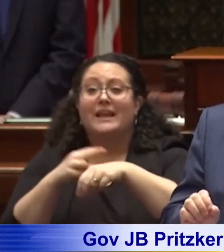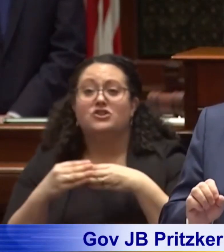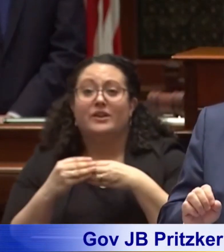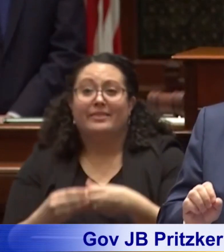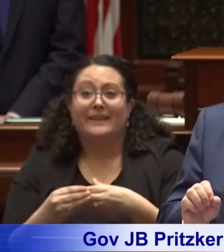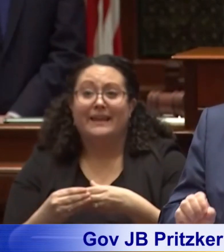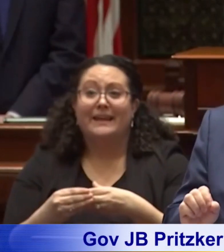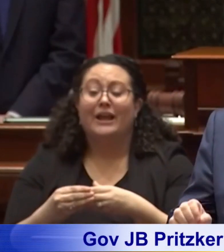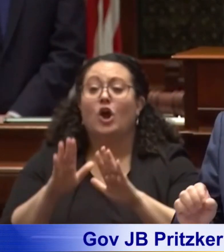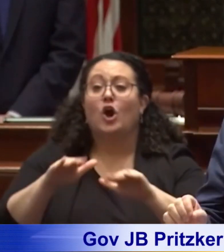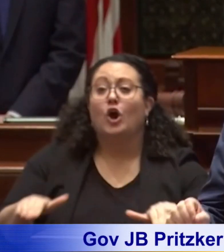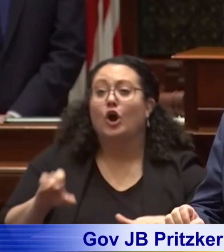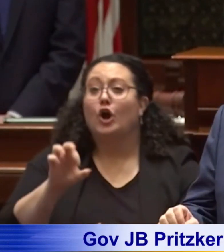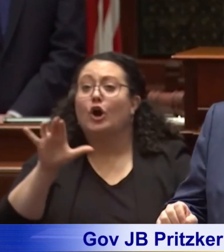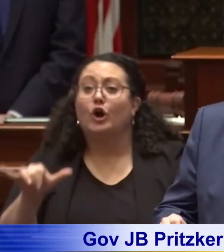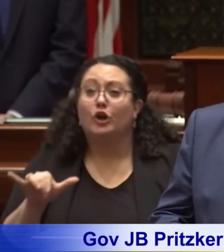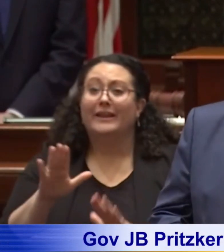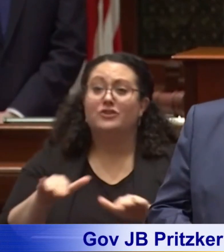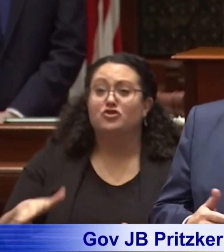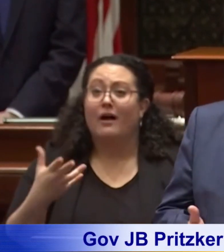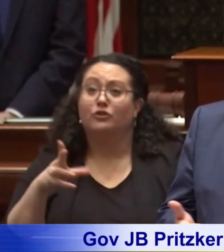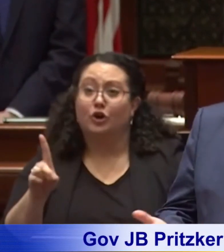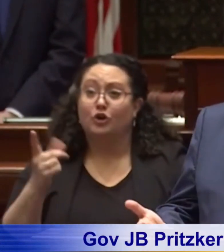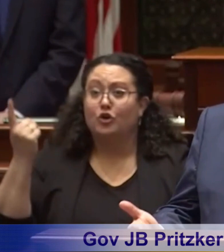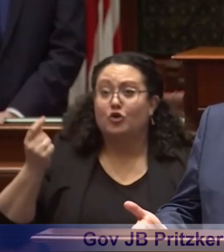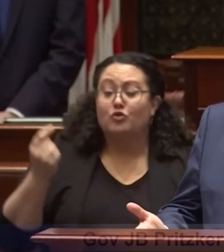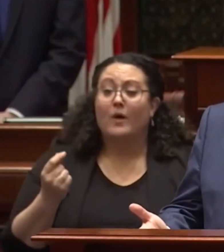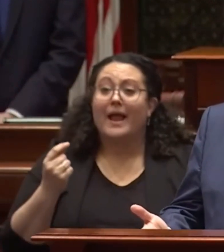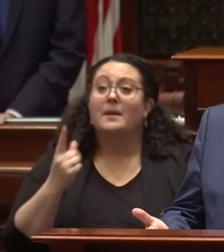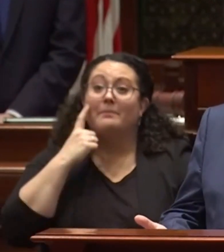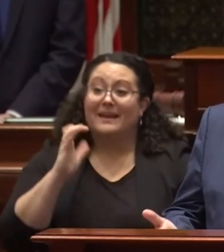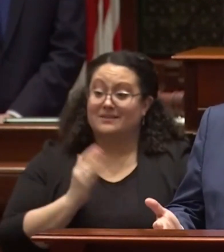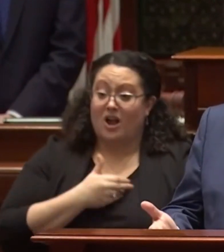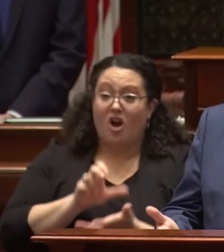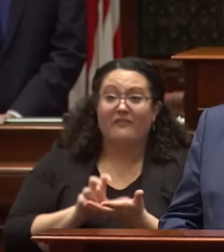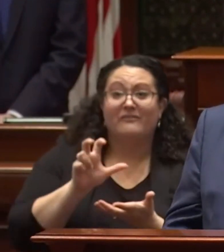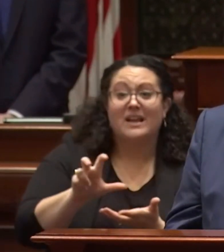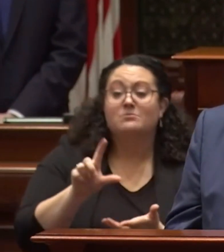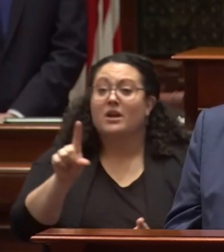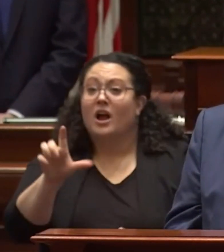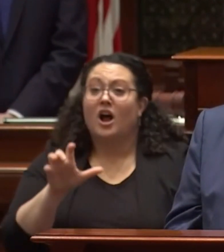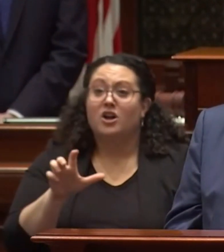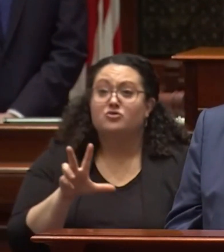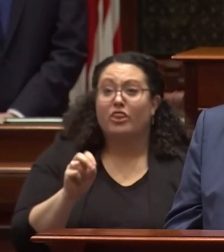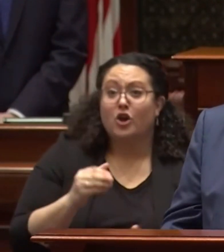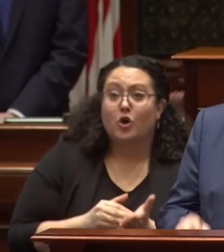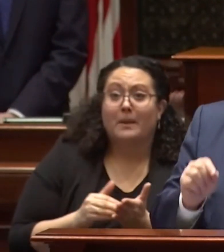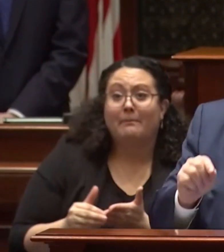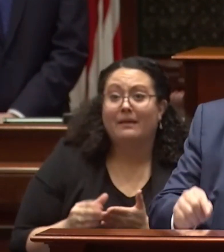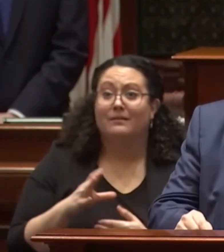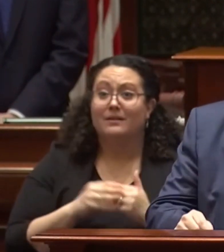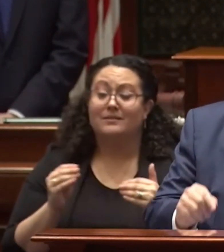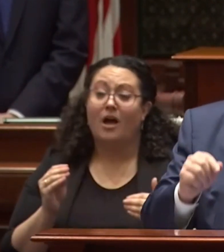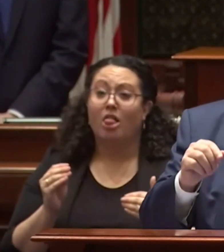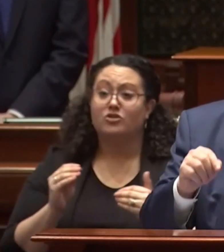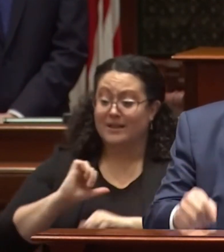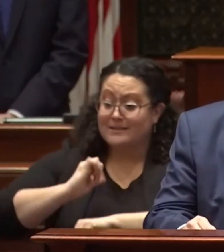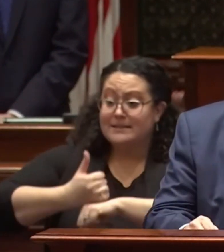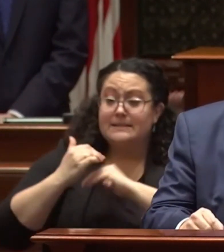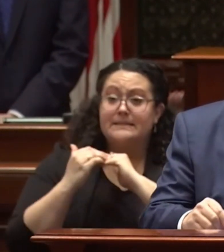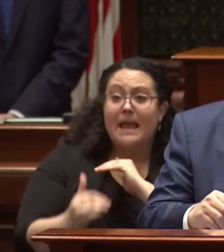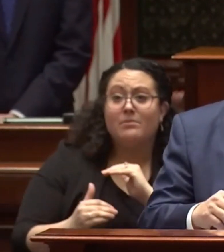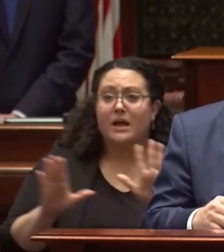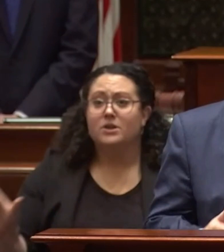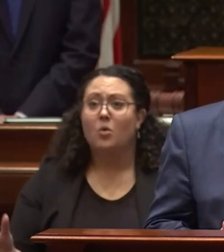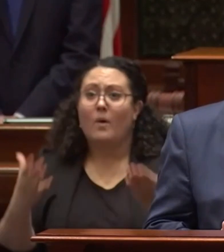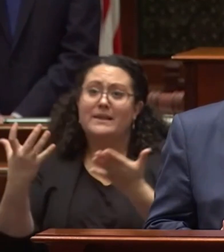nation-leading Early Childhood Workforce Grant Program thanks to our initial investment of $130 million, stabilizing and